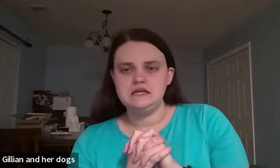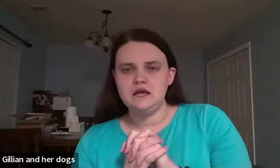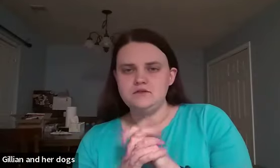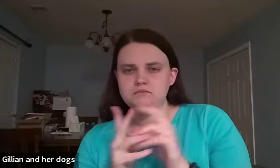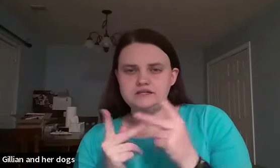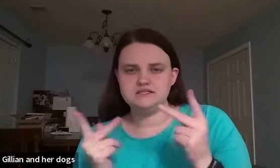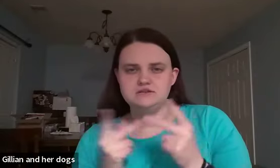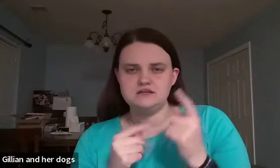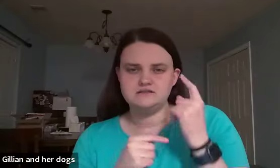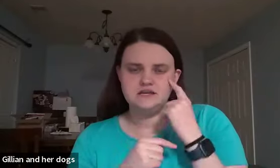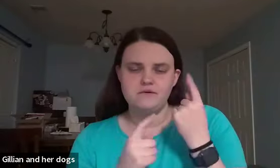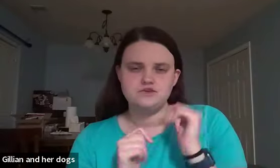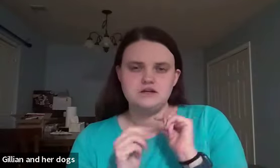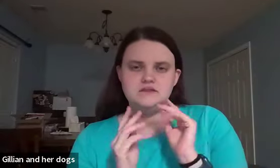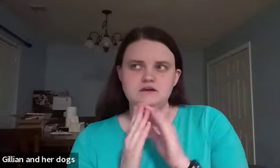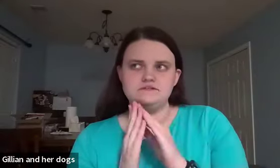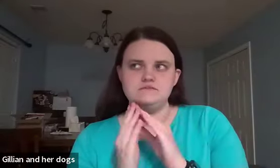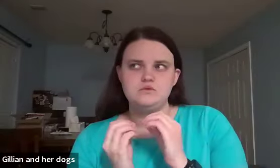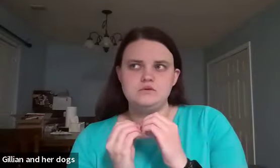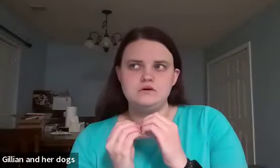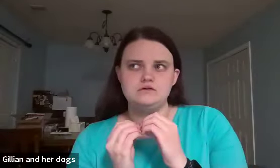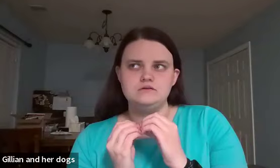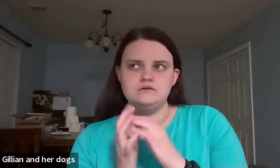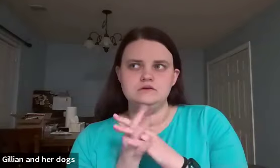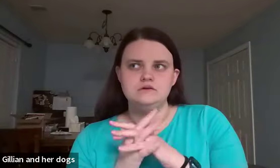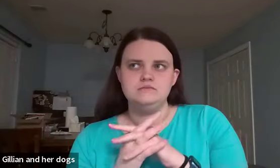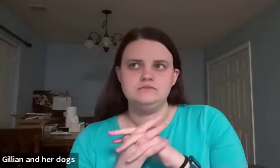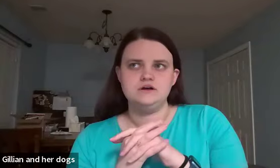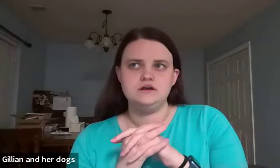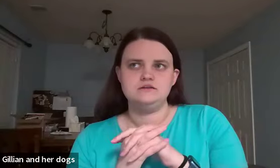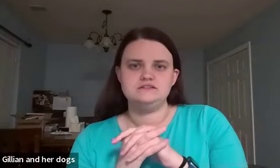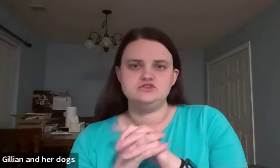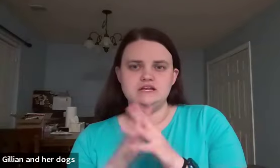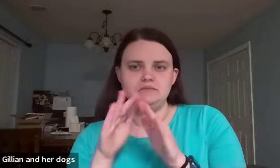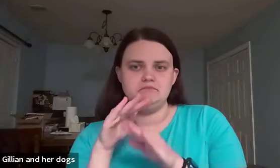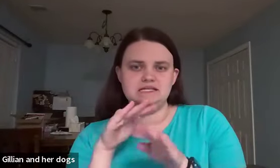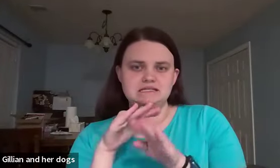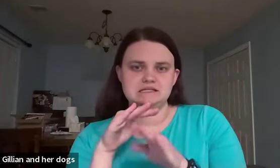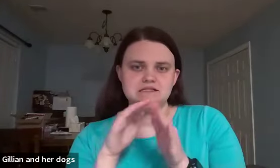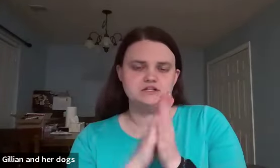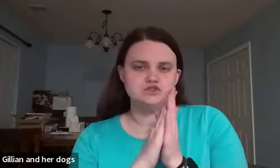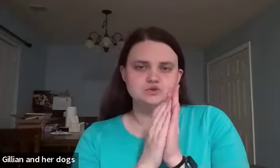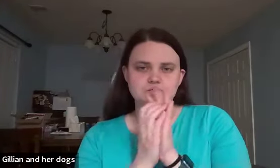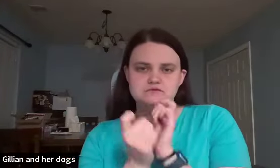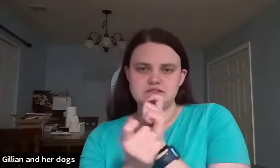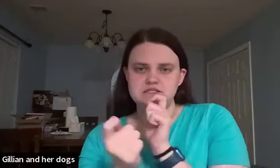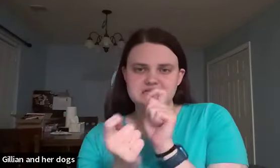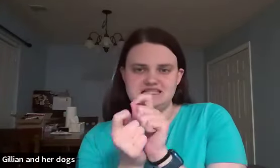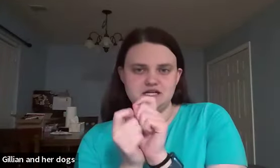Any other places you guys can think of? I'm trying to think of some more, but still trying to keep it basic, not too